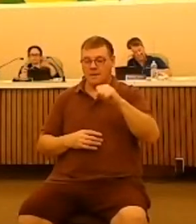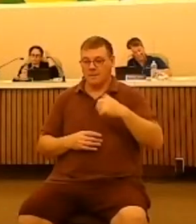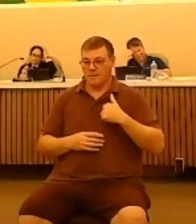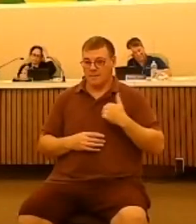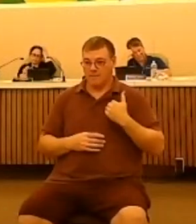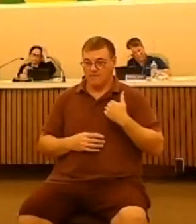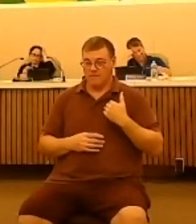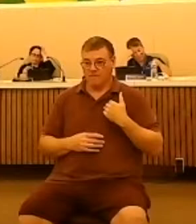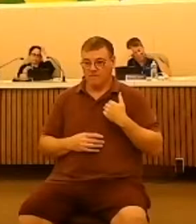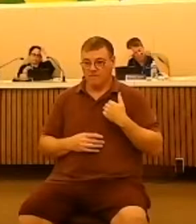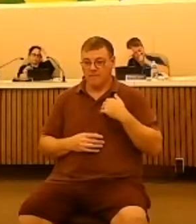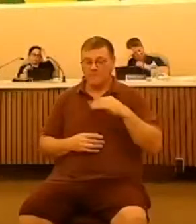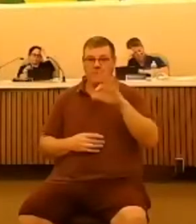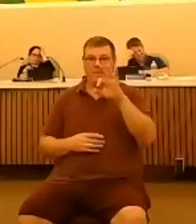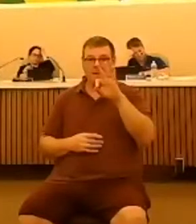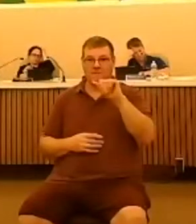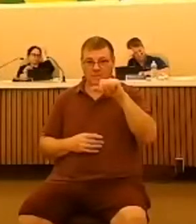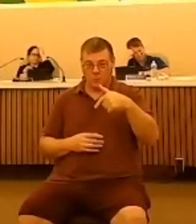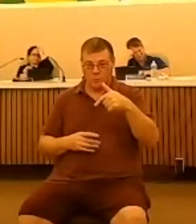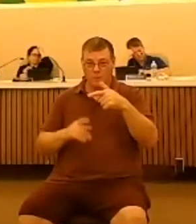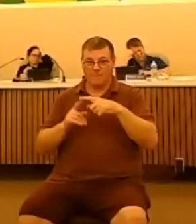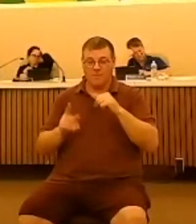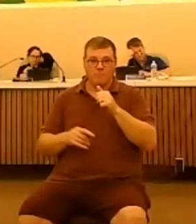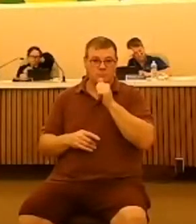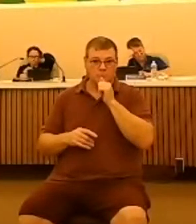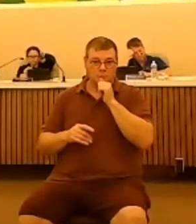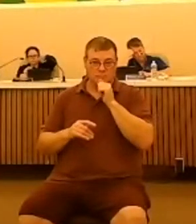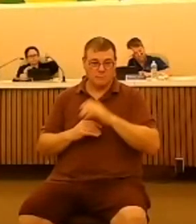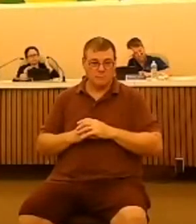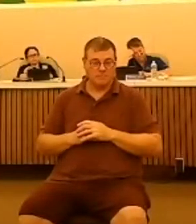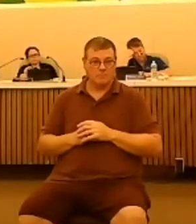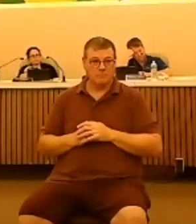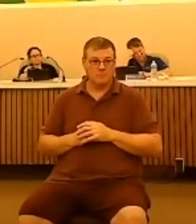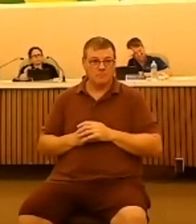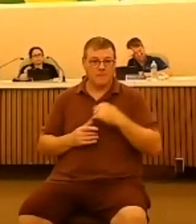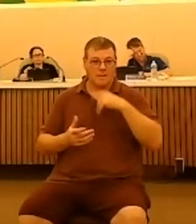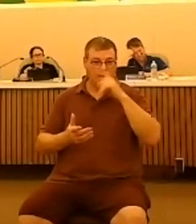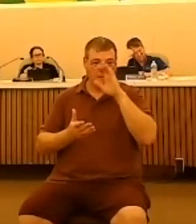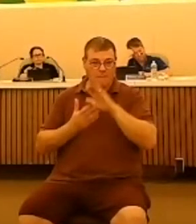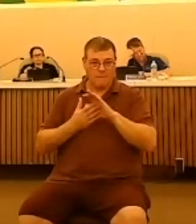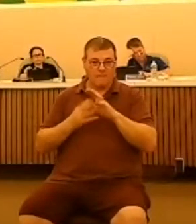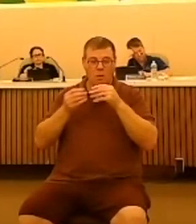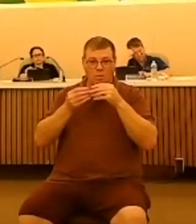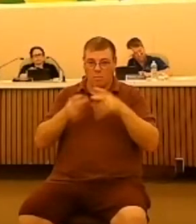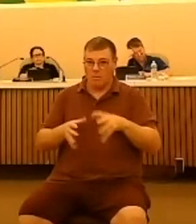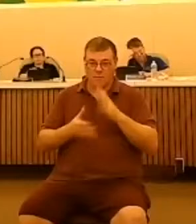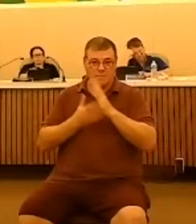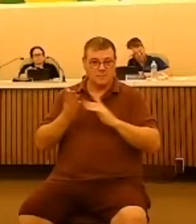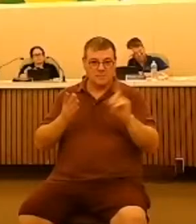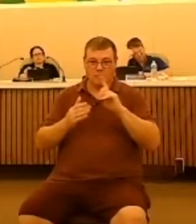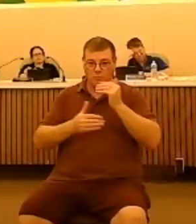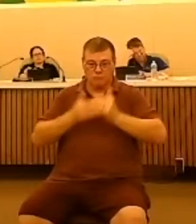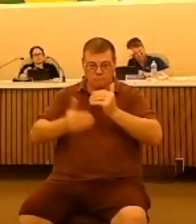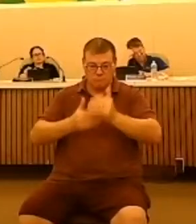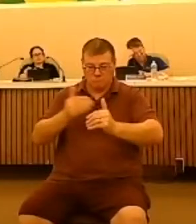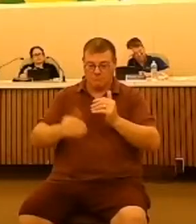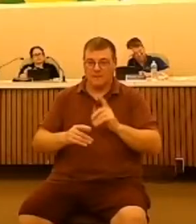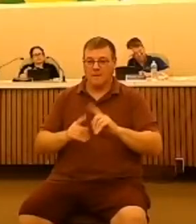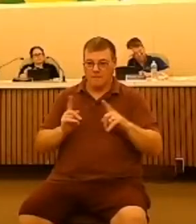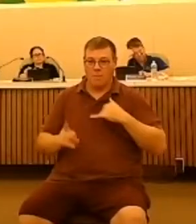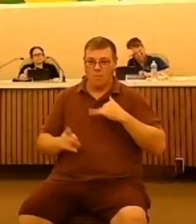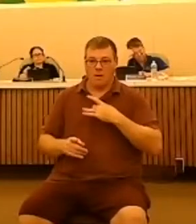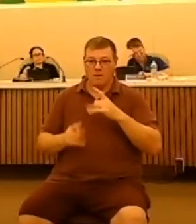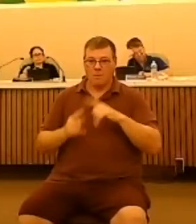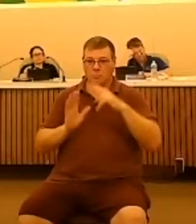a FAQ received from anonymous attendee. I believe we lost them somewhere along the way, but I'd still like to